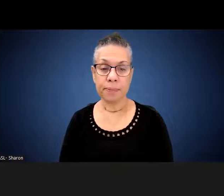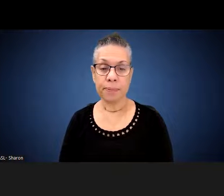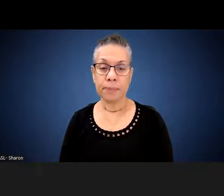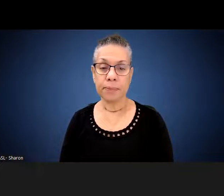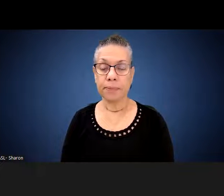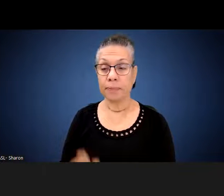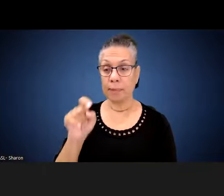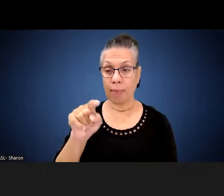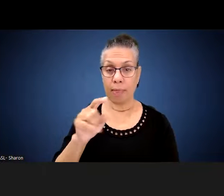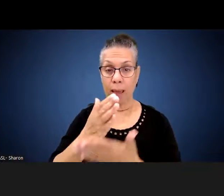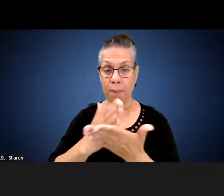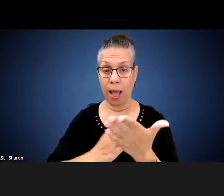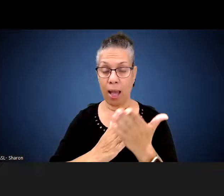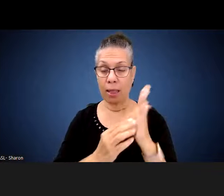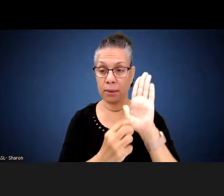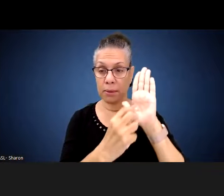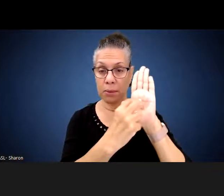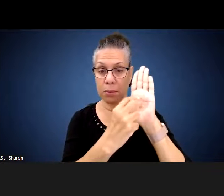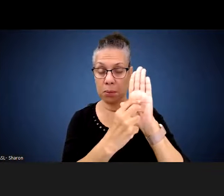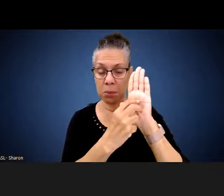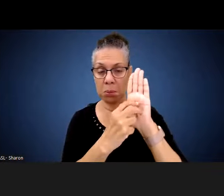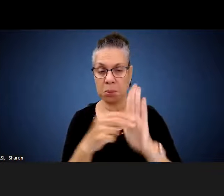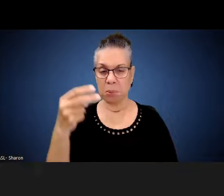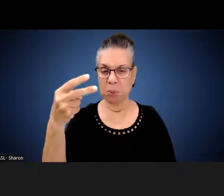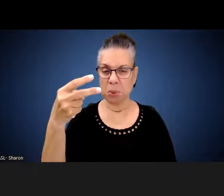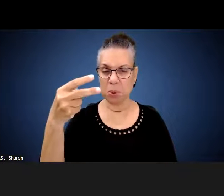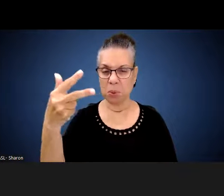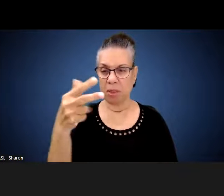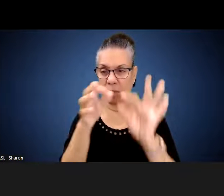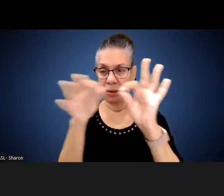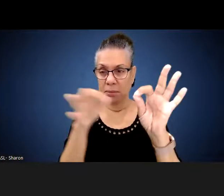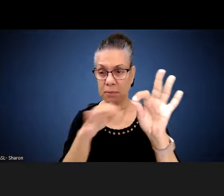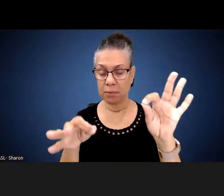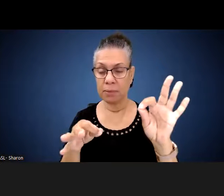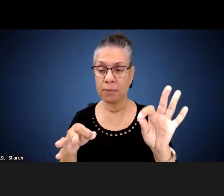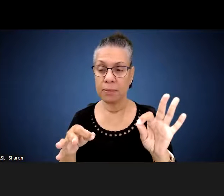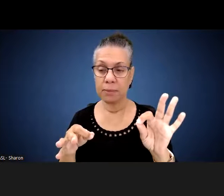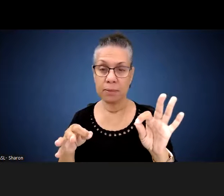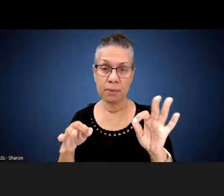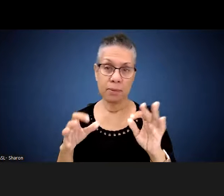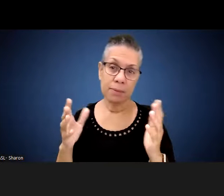This is the piece that I'm wondering, does this